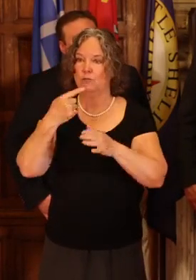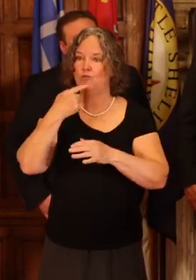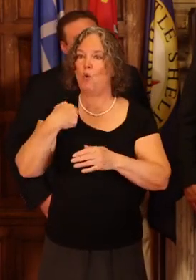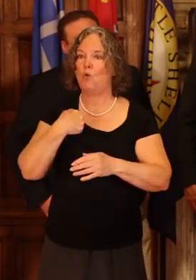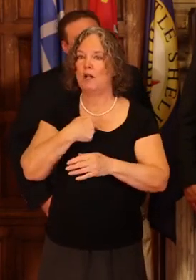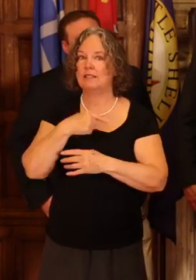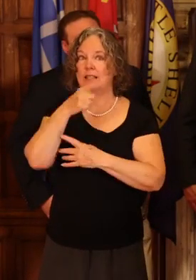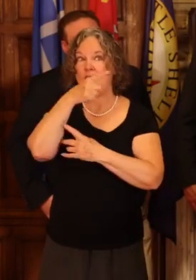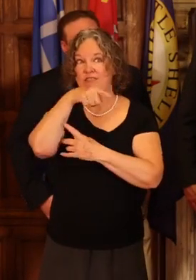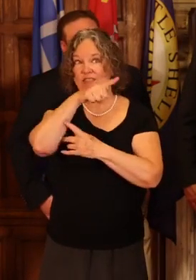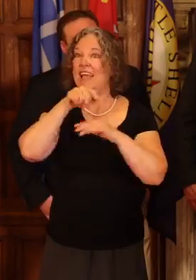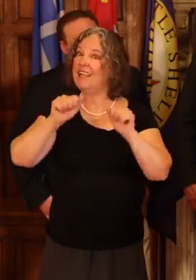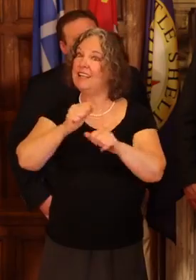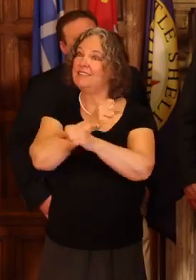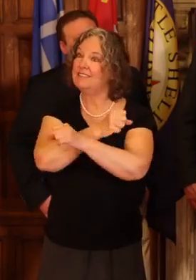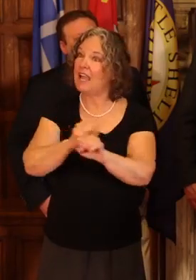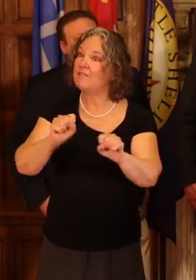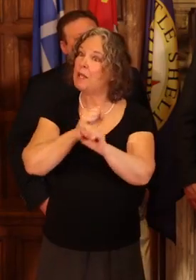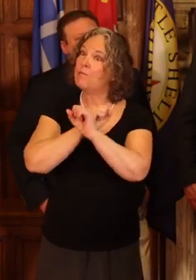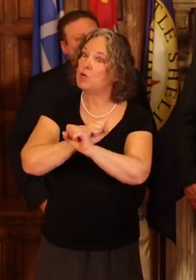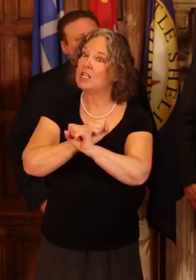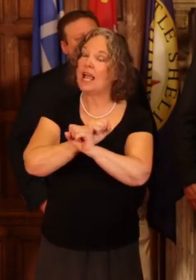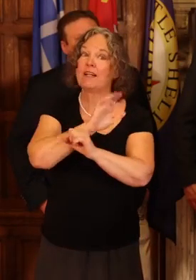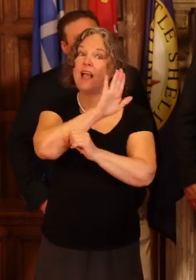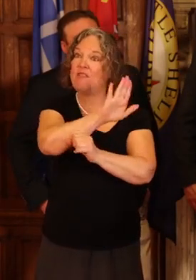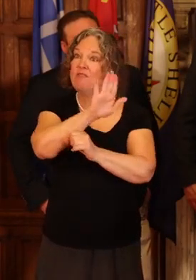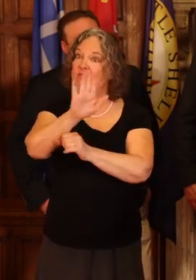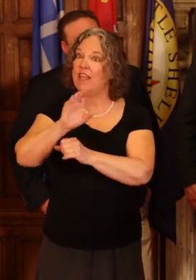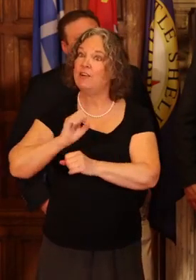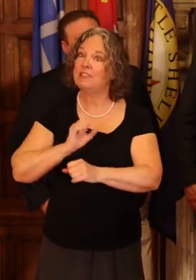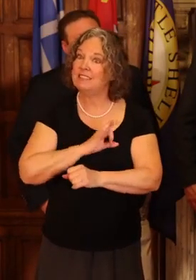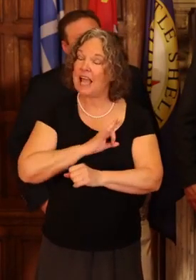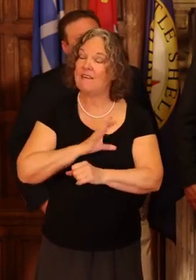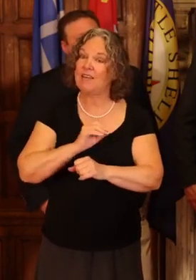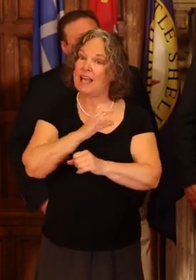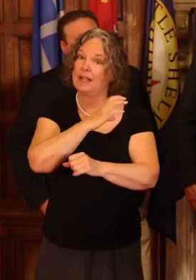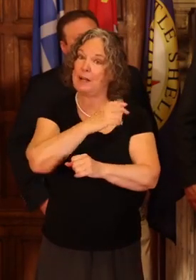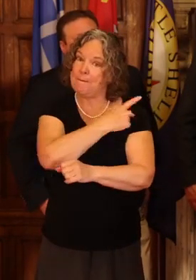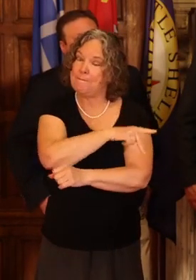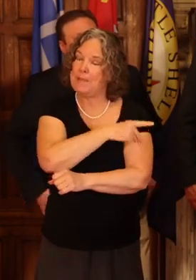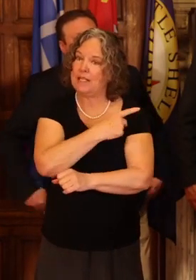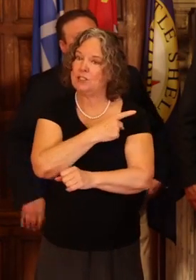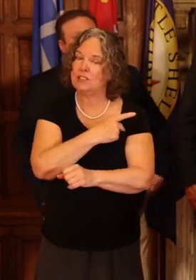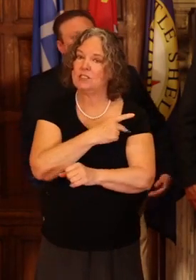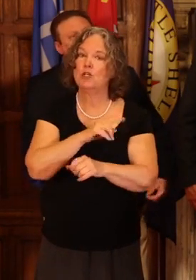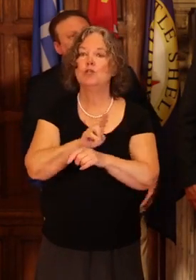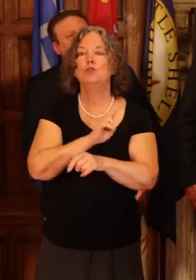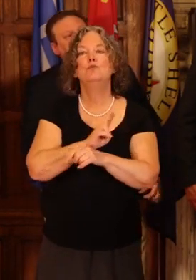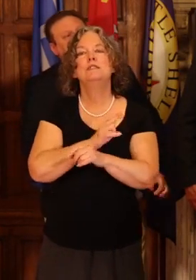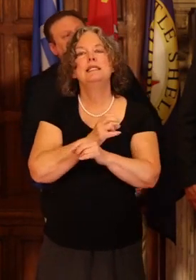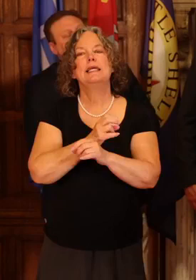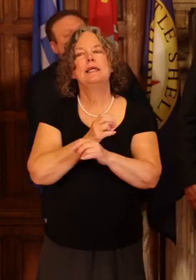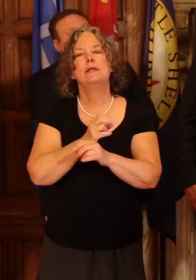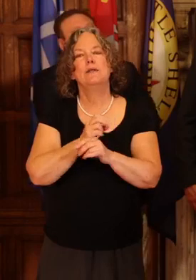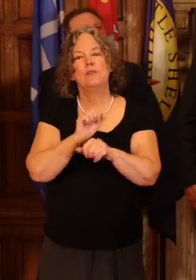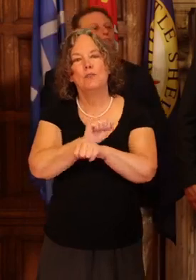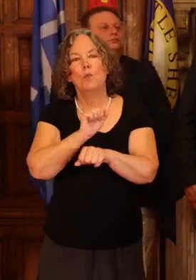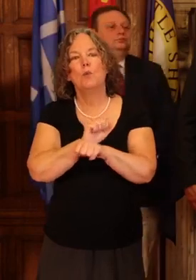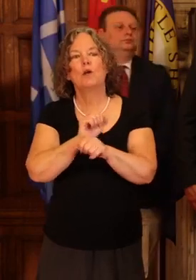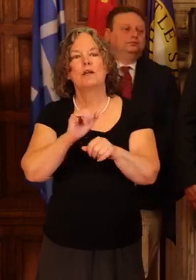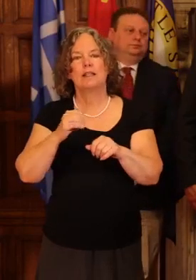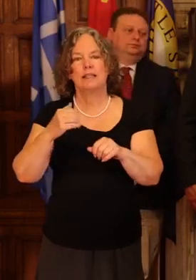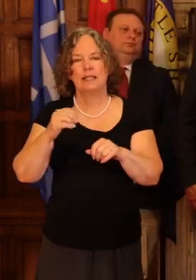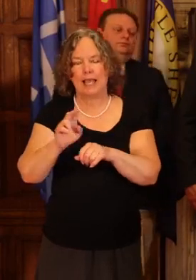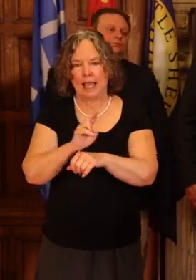safely protect their patients and staff using the rules that were in place prior to the pandemic. That's what 702